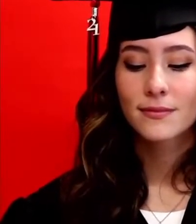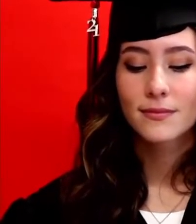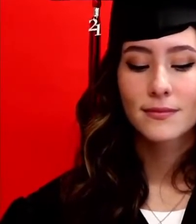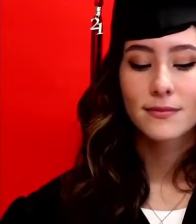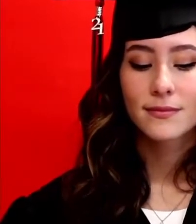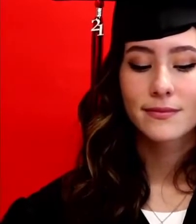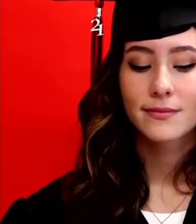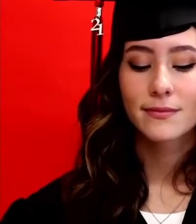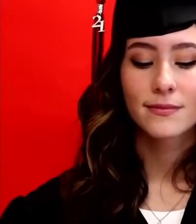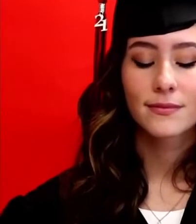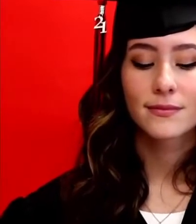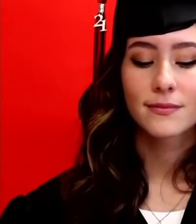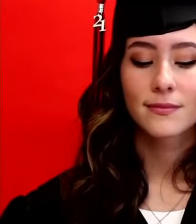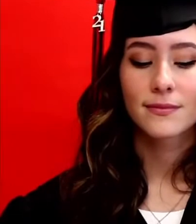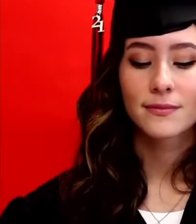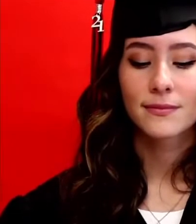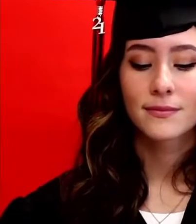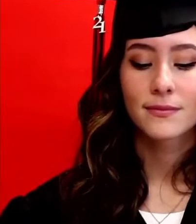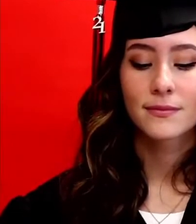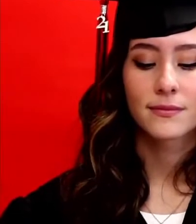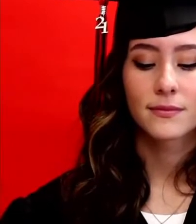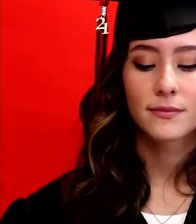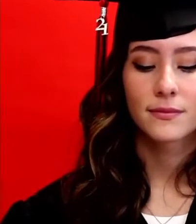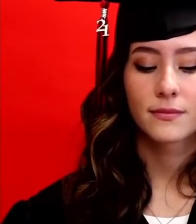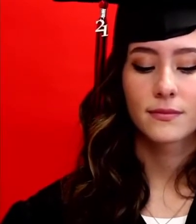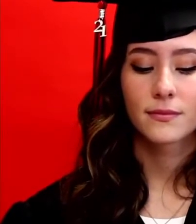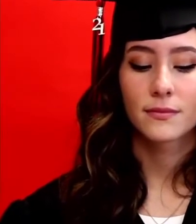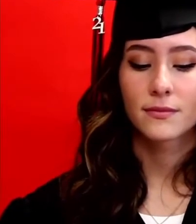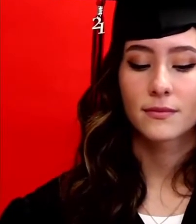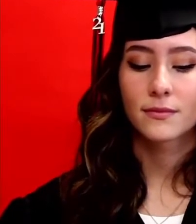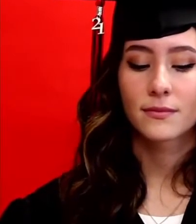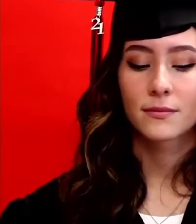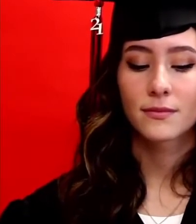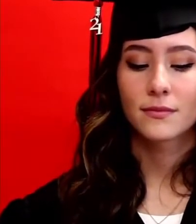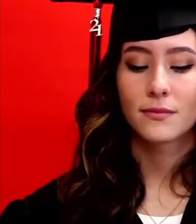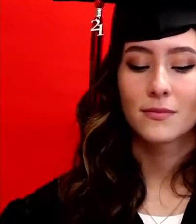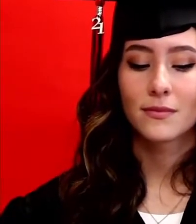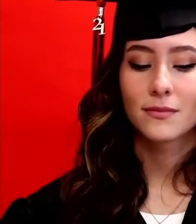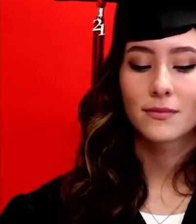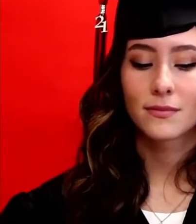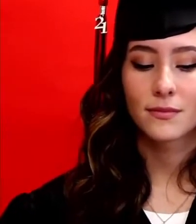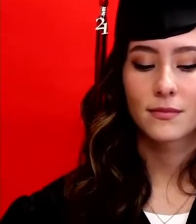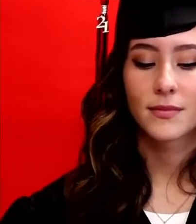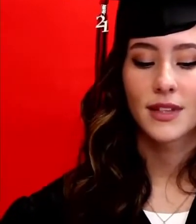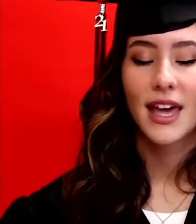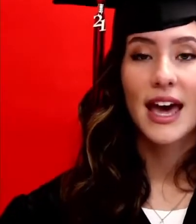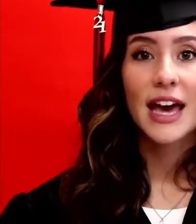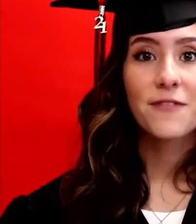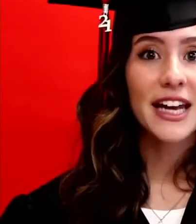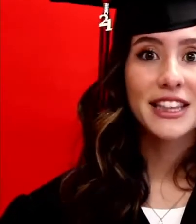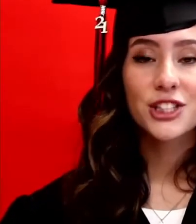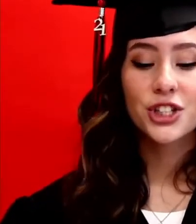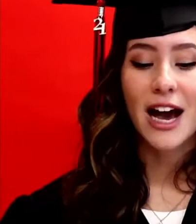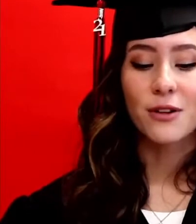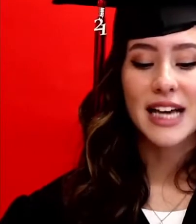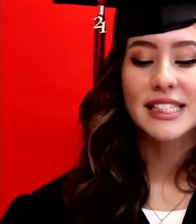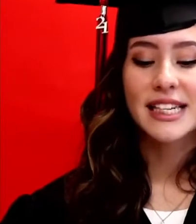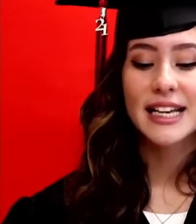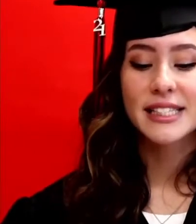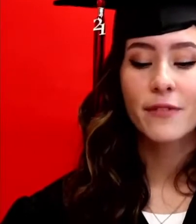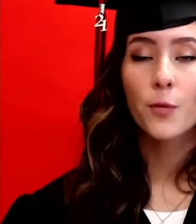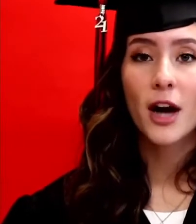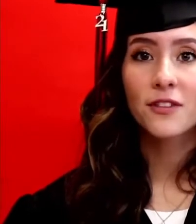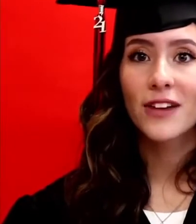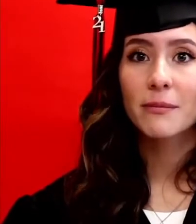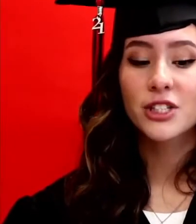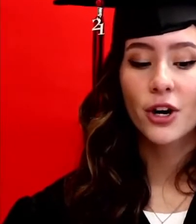you for being here today and for your continuous support for this group of seniors. However, this message is for them. If anything should count as a